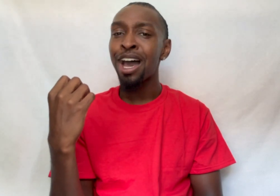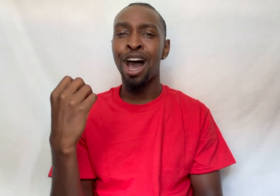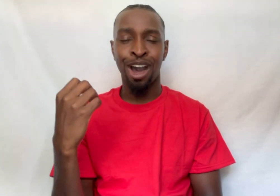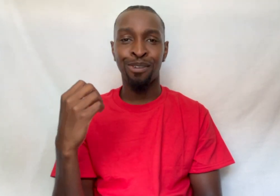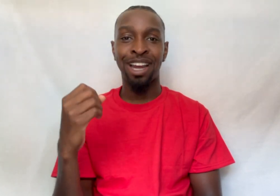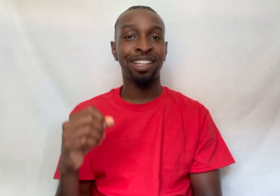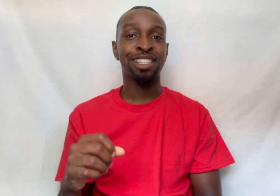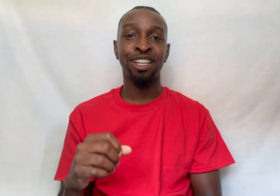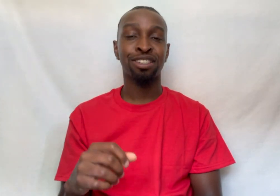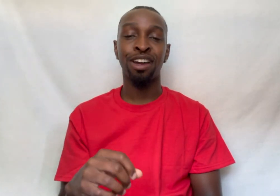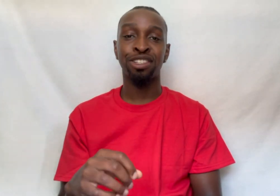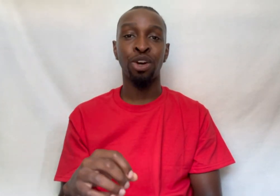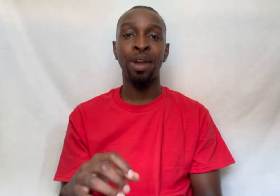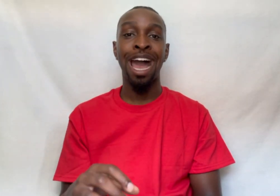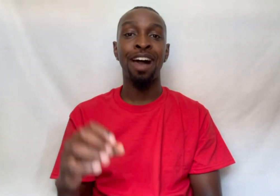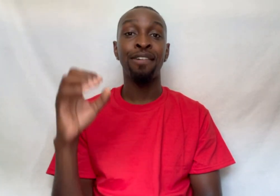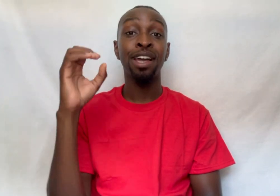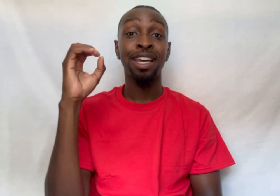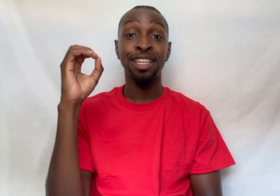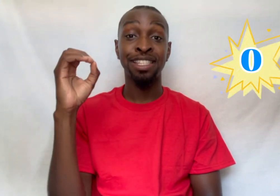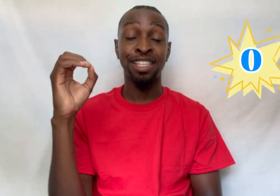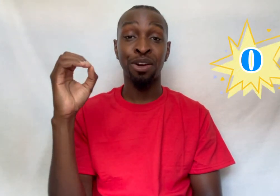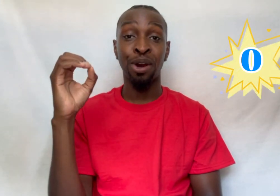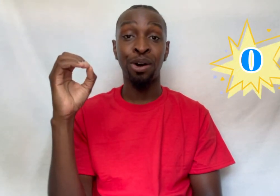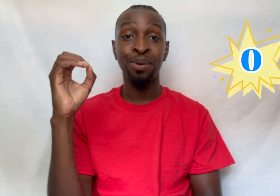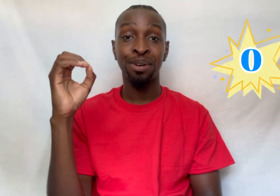All right, let's get started. So we have 0,